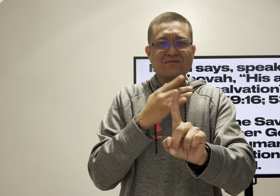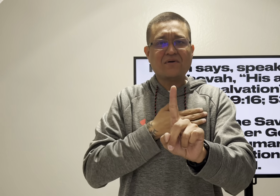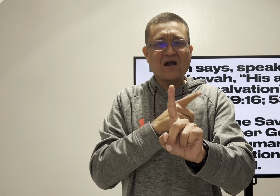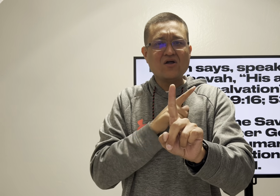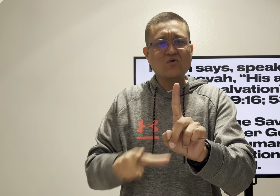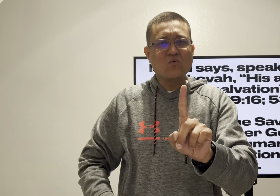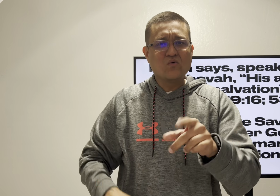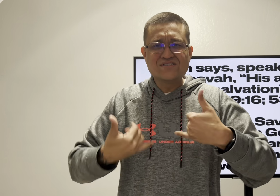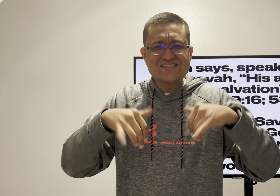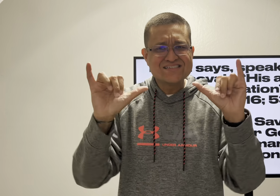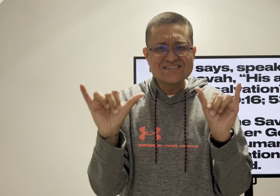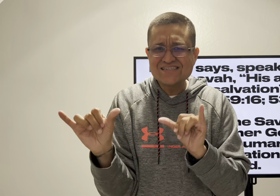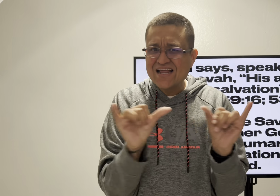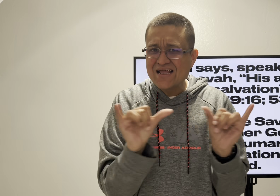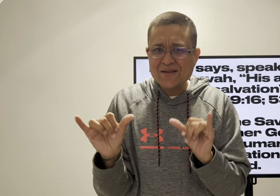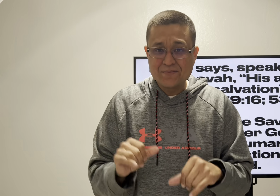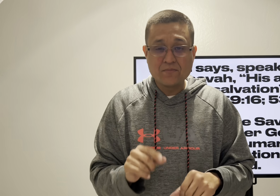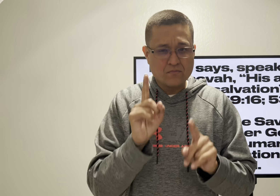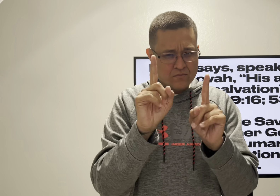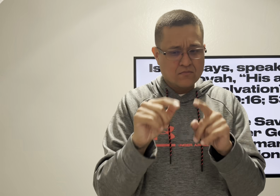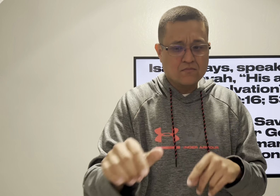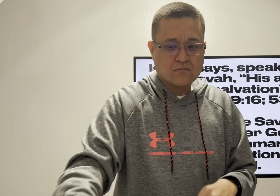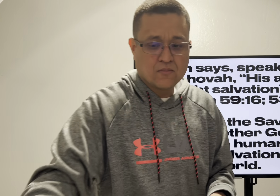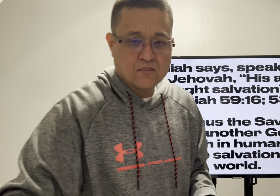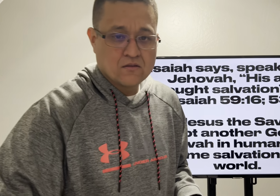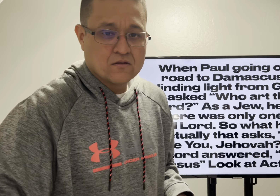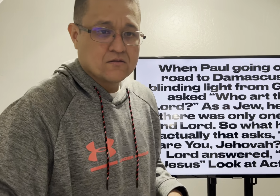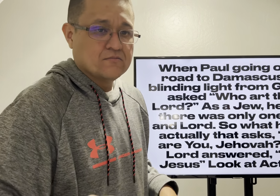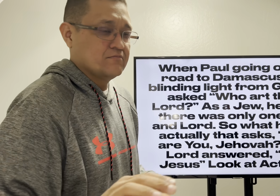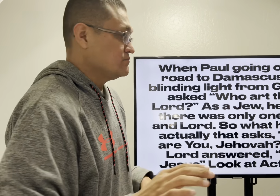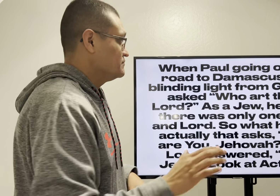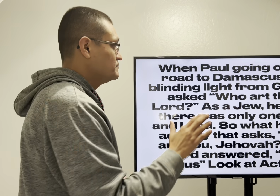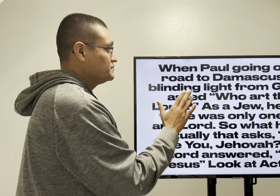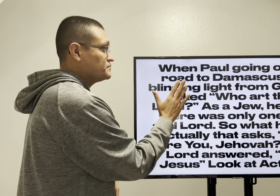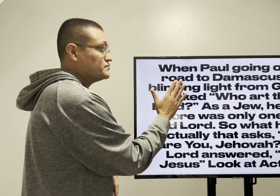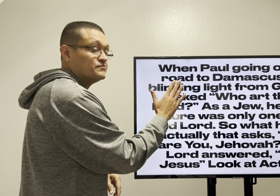He himself became flesh. He and Jesus are the same.